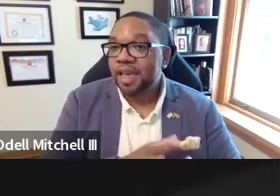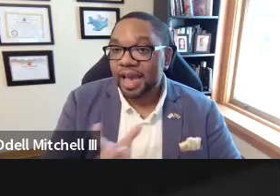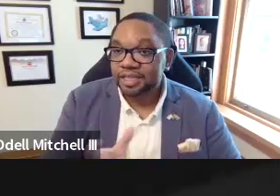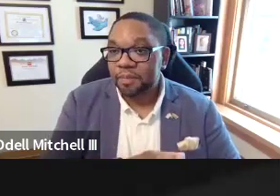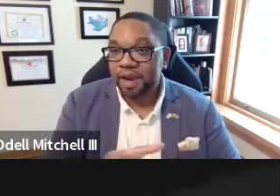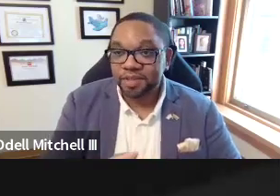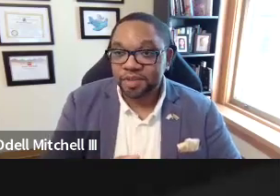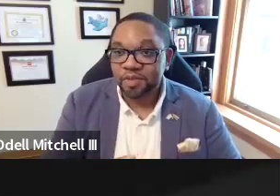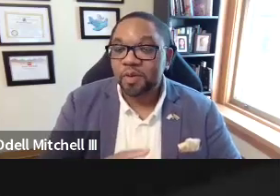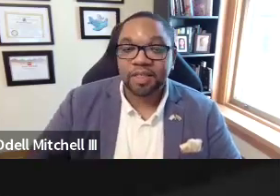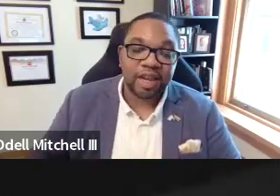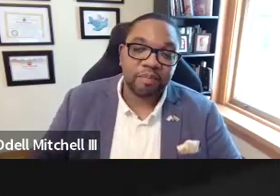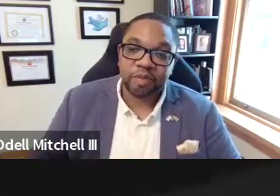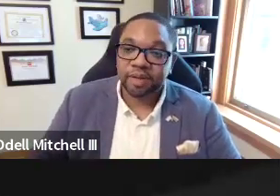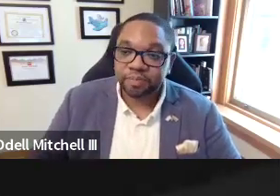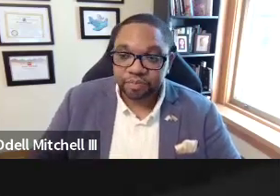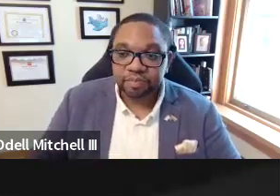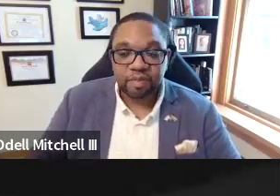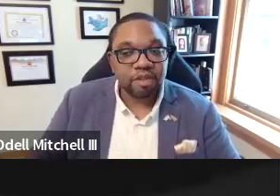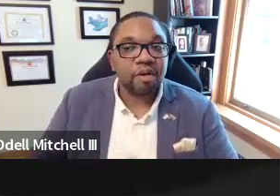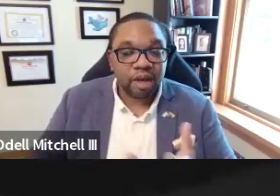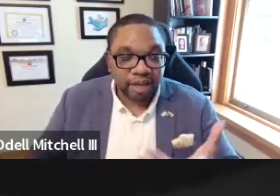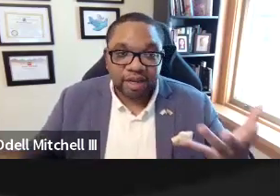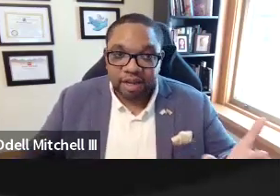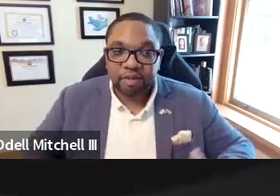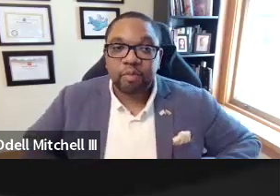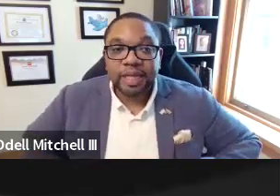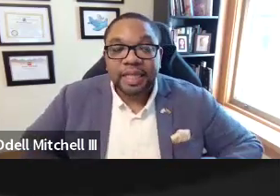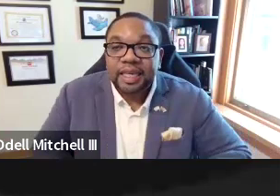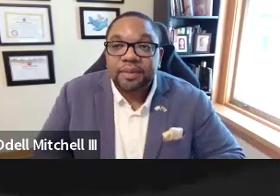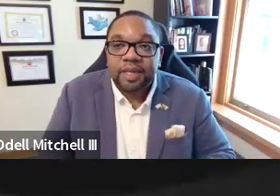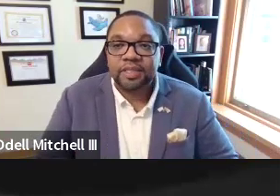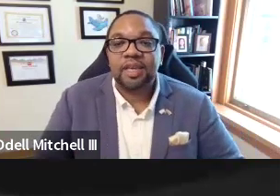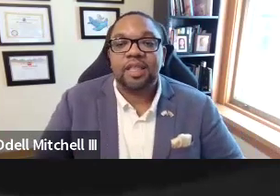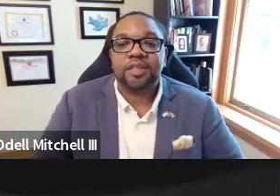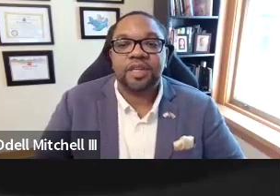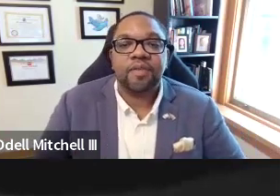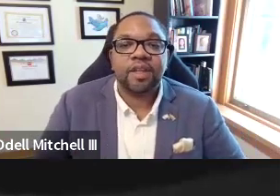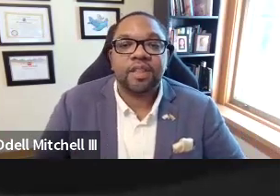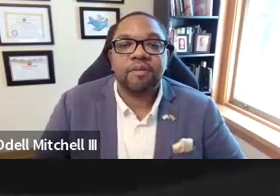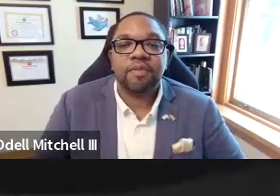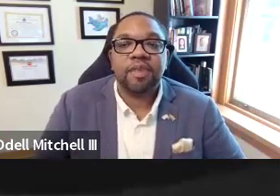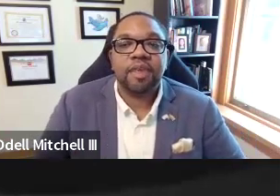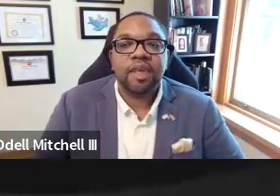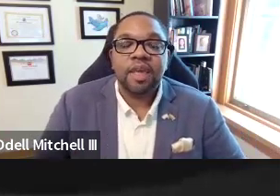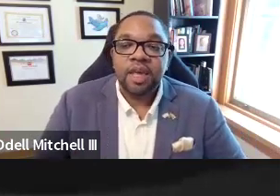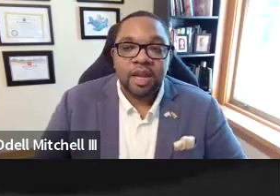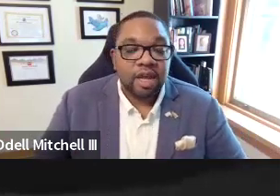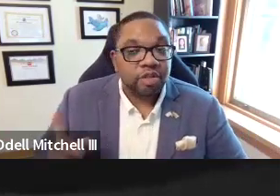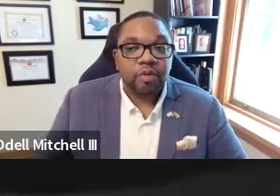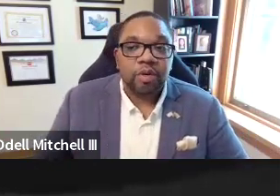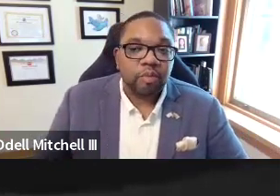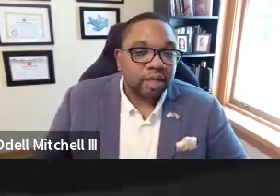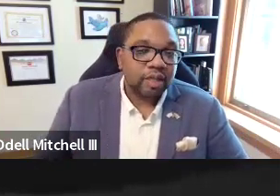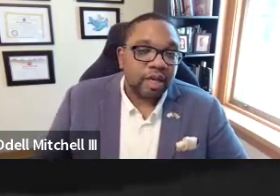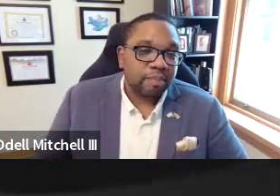this as compared to the work that I am doing. So again, another really key piece that you tend to find in there. Now,